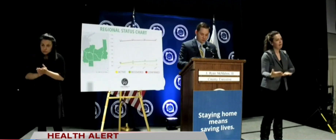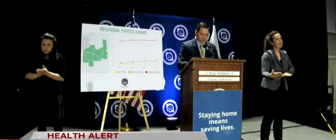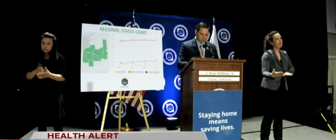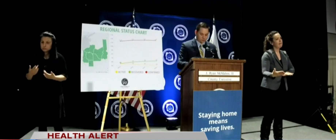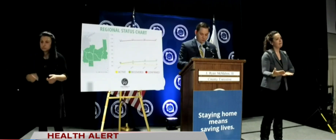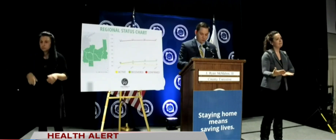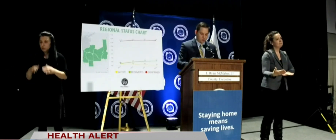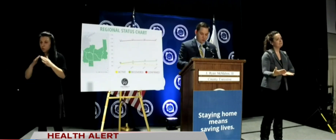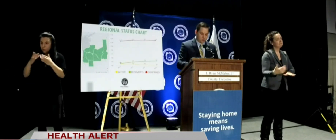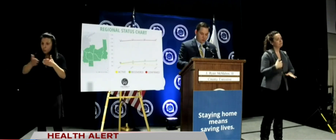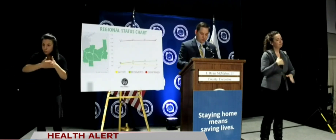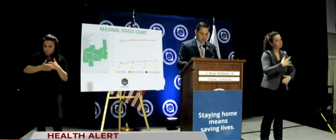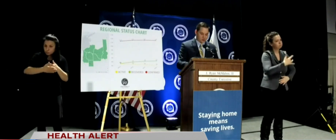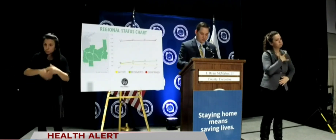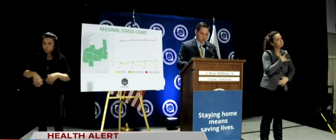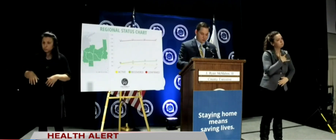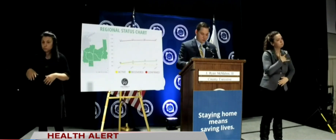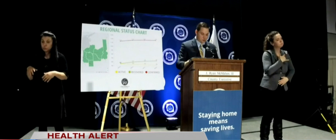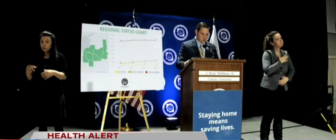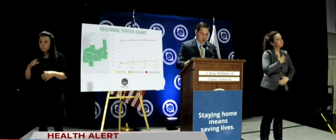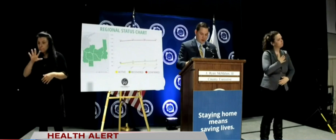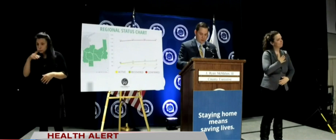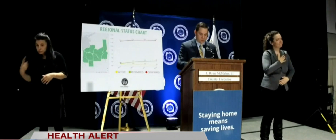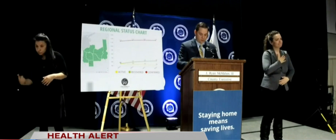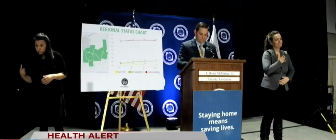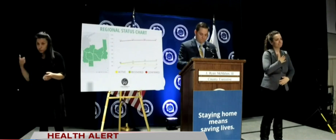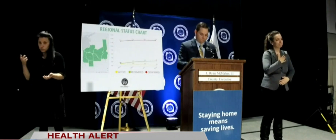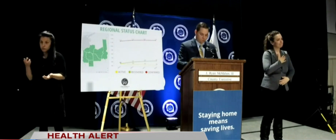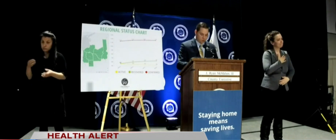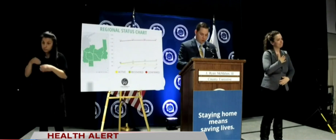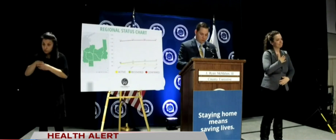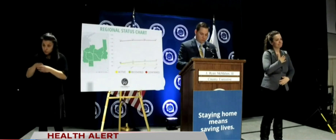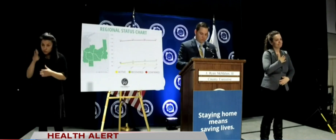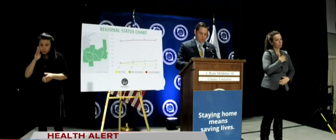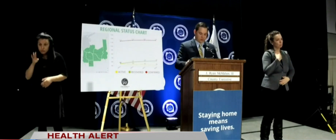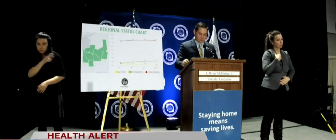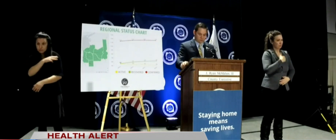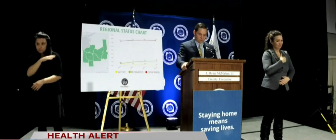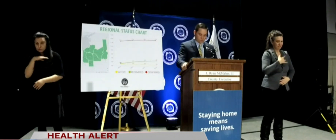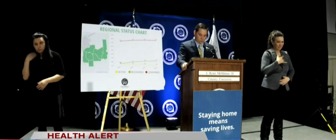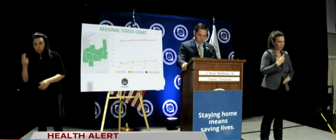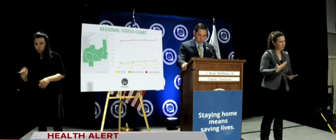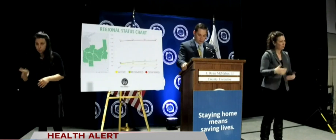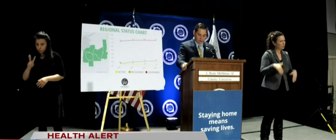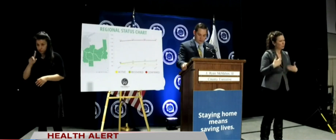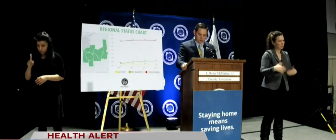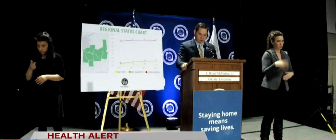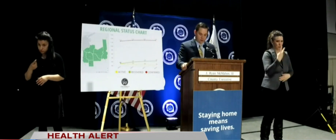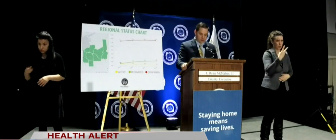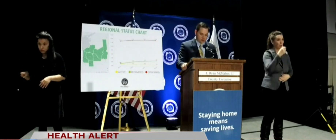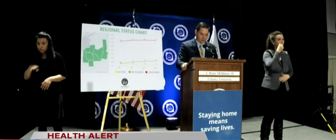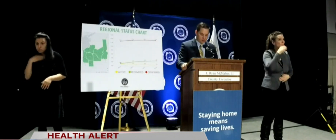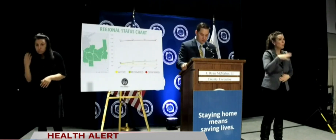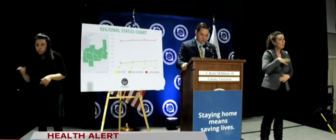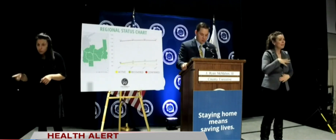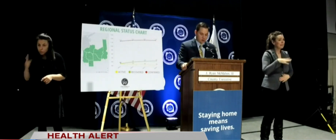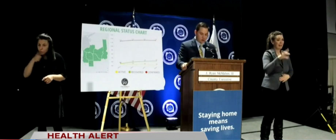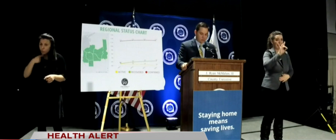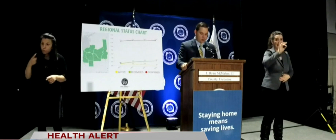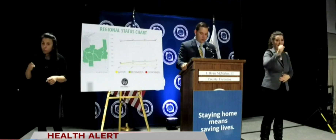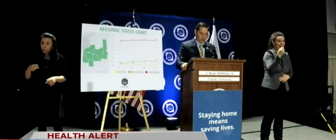virus. Both these individuals are females. One was in their 80s, the other in their